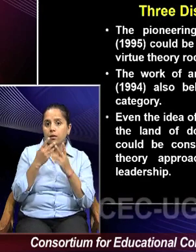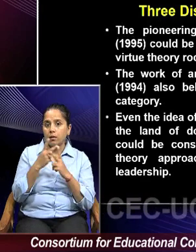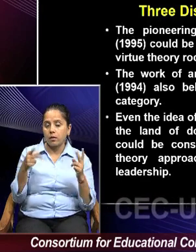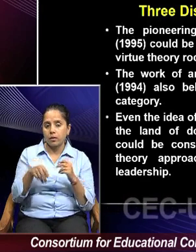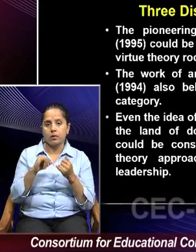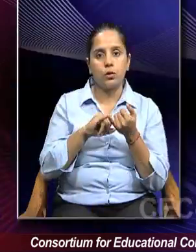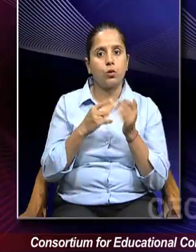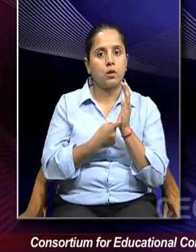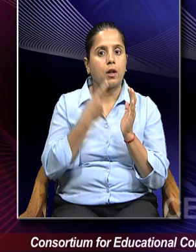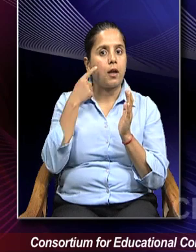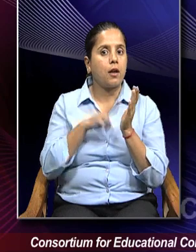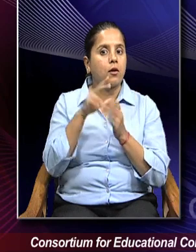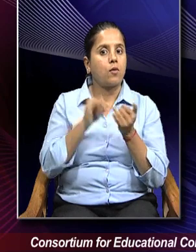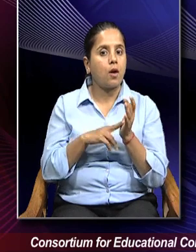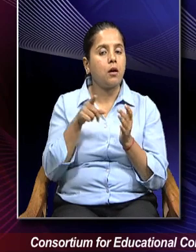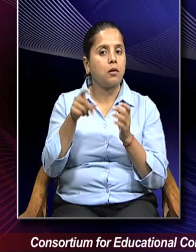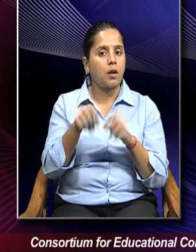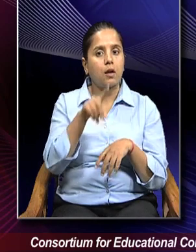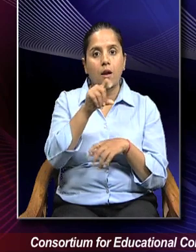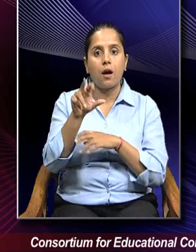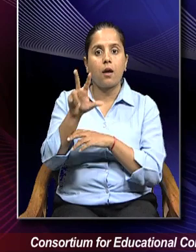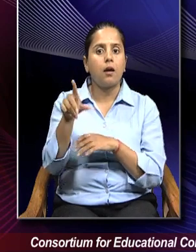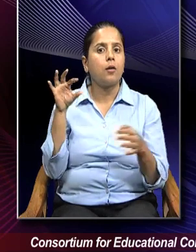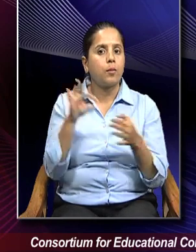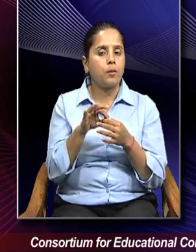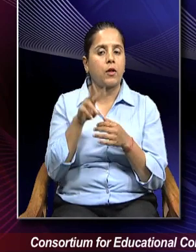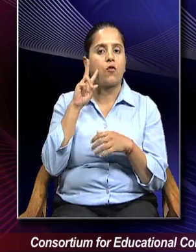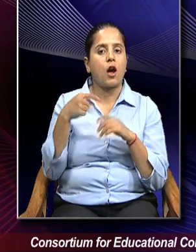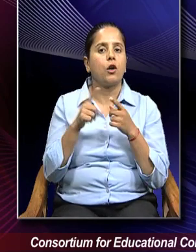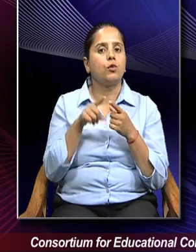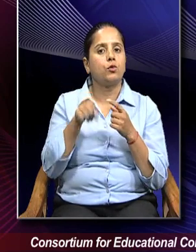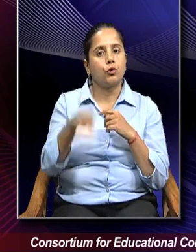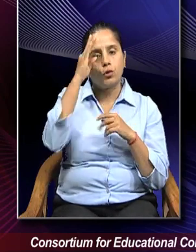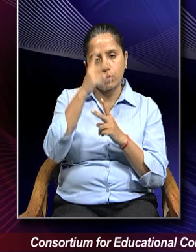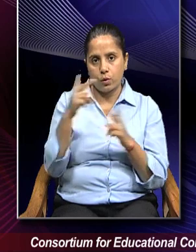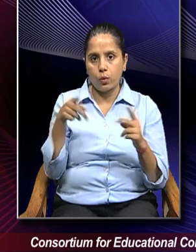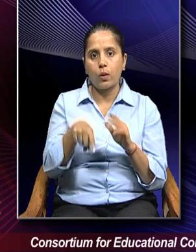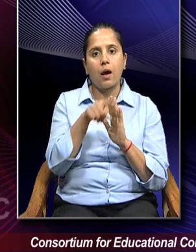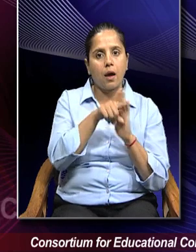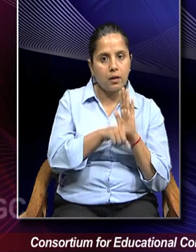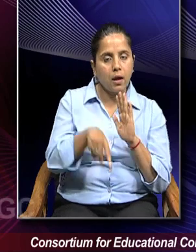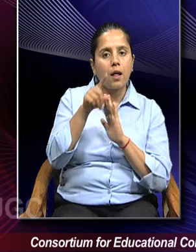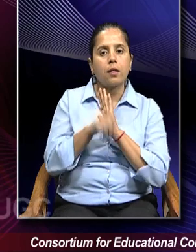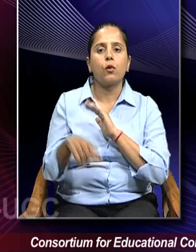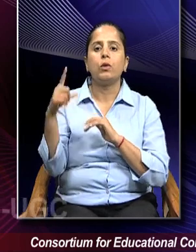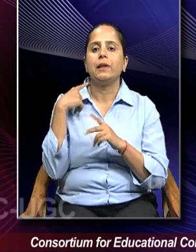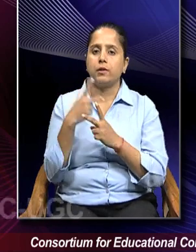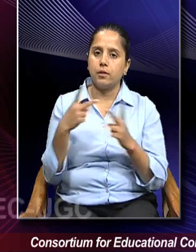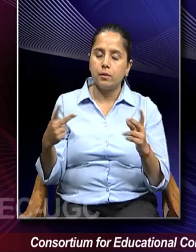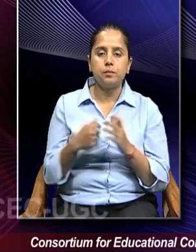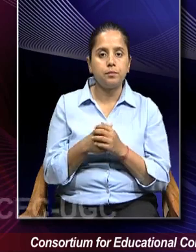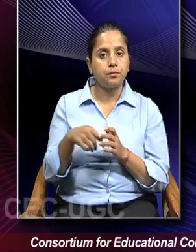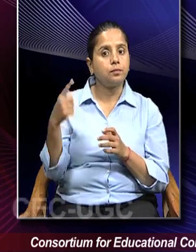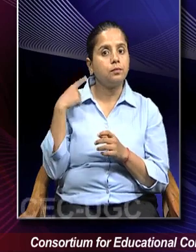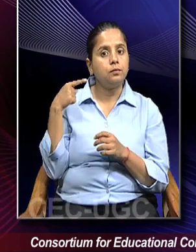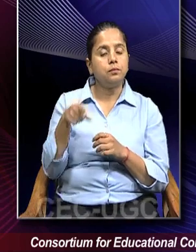Srinivas in 1998, it can be considered belonging to the virtue theory approach to ethics and ethical leadership. So,